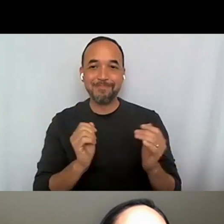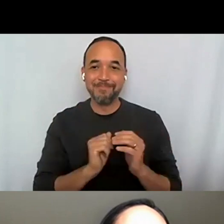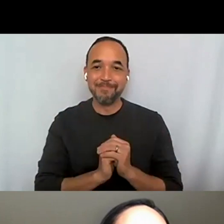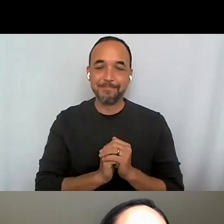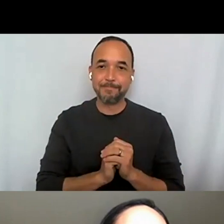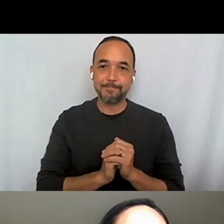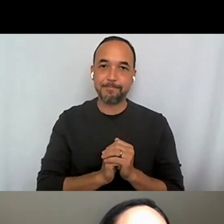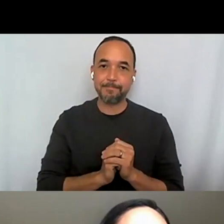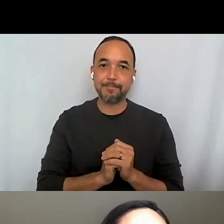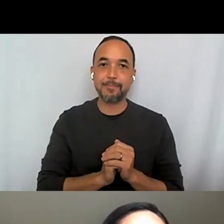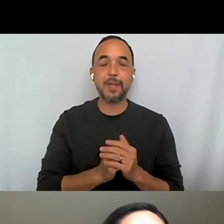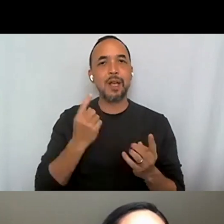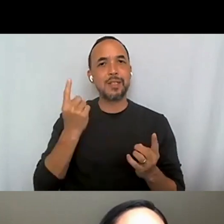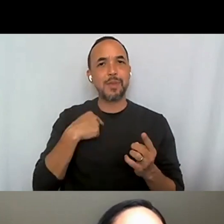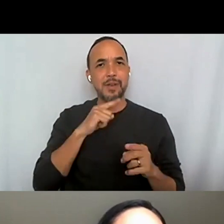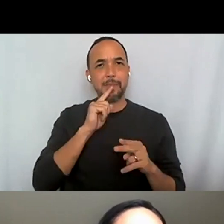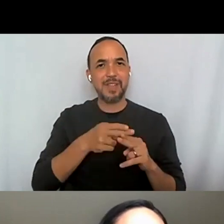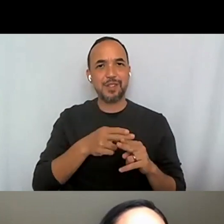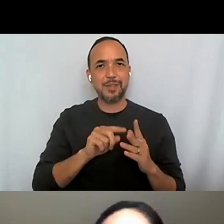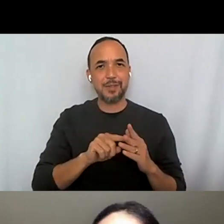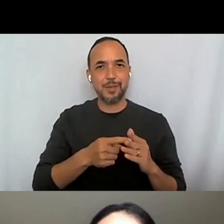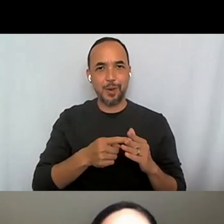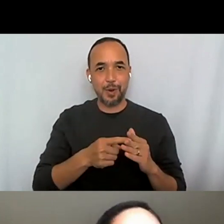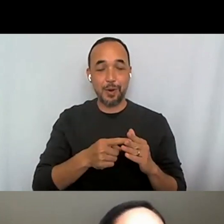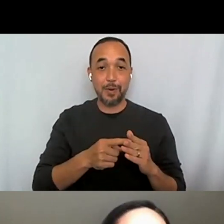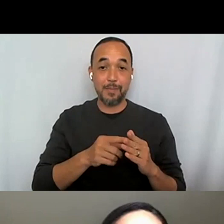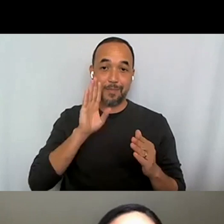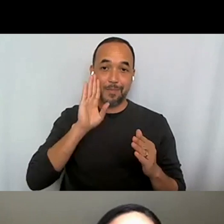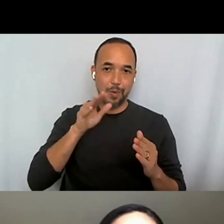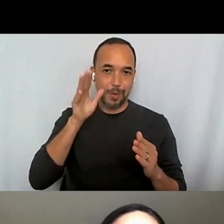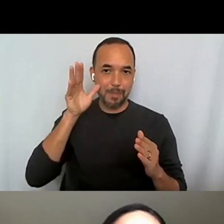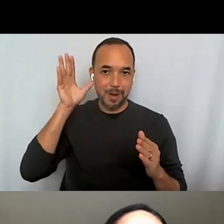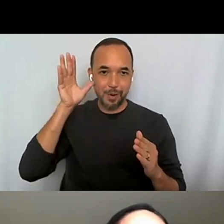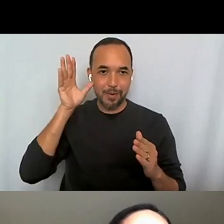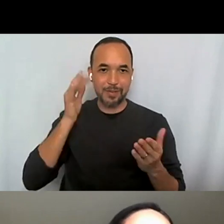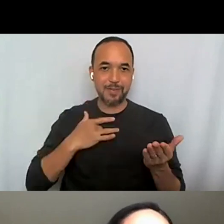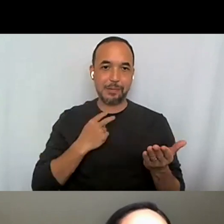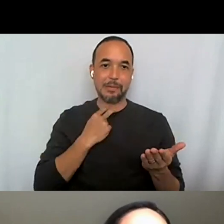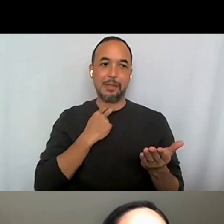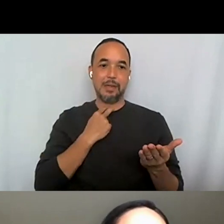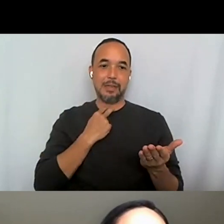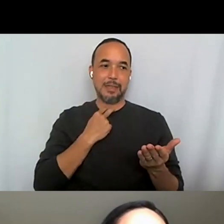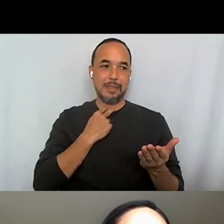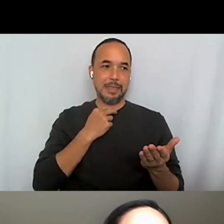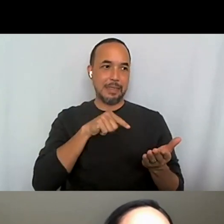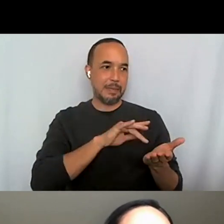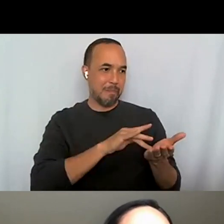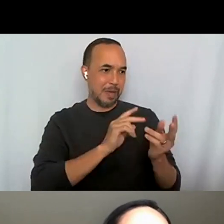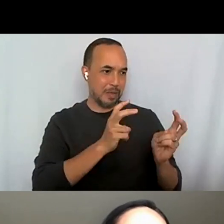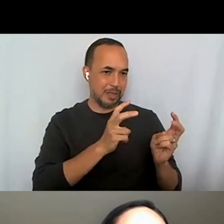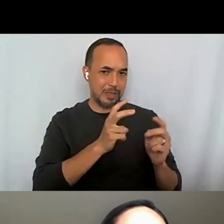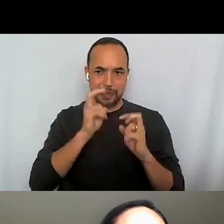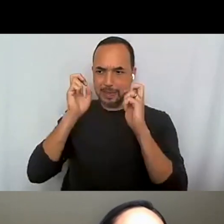So one of the things I talked about at the beginning was, parents are kind of stuck between, is this a medical issue? Is this an